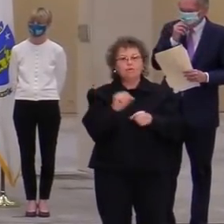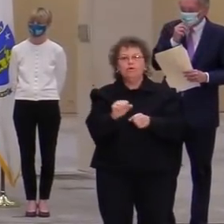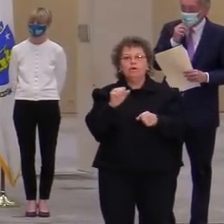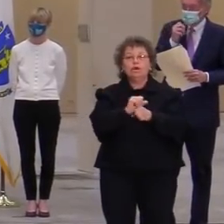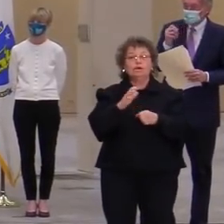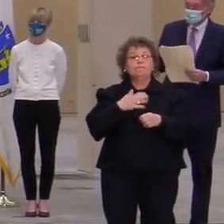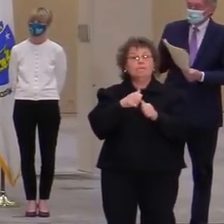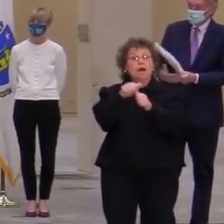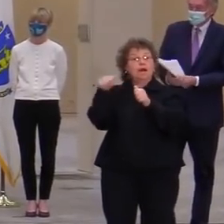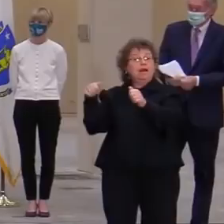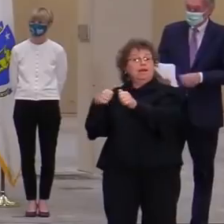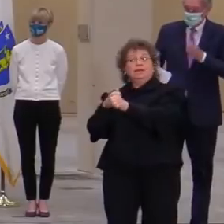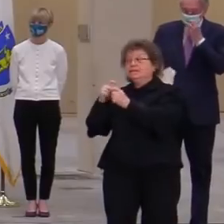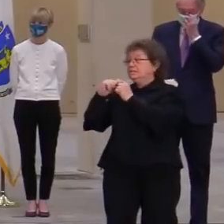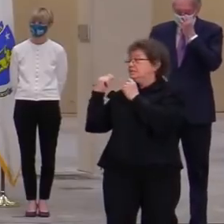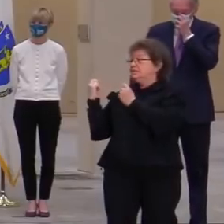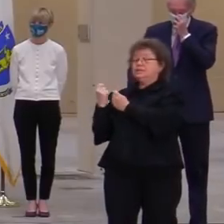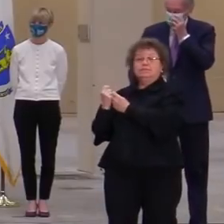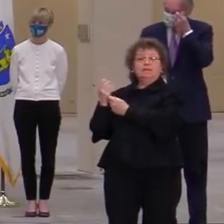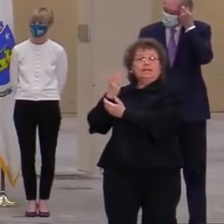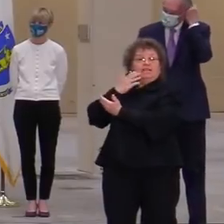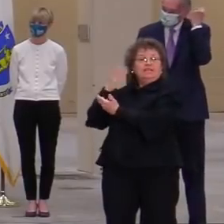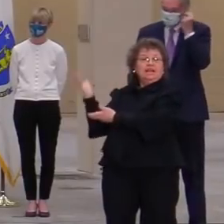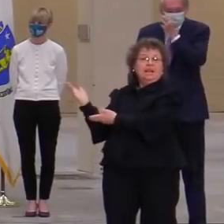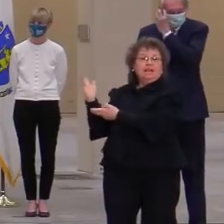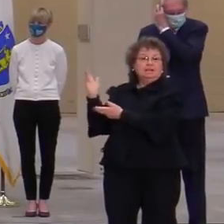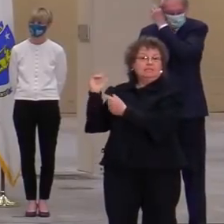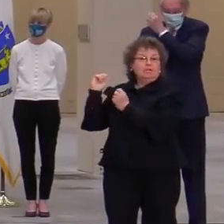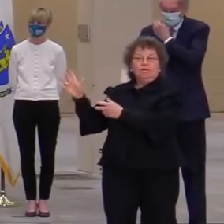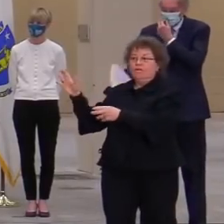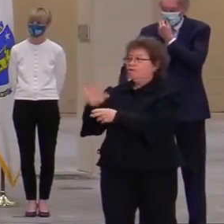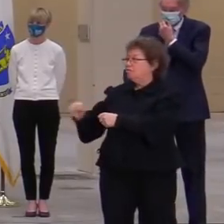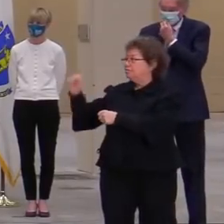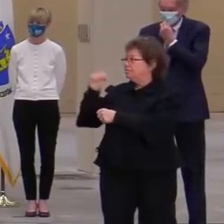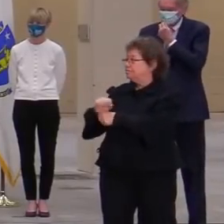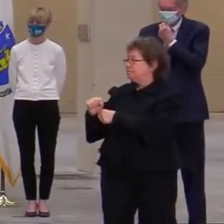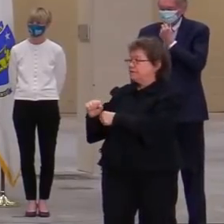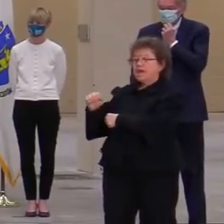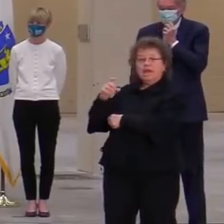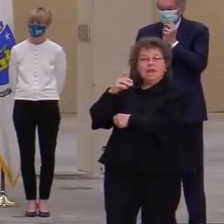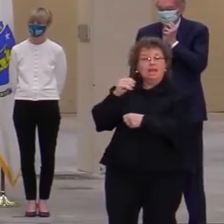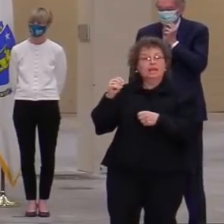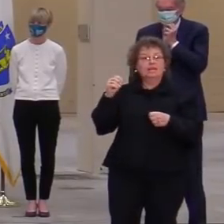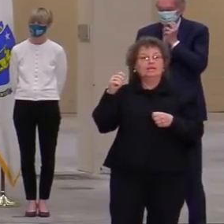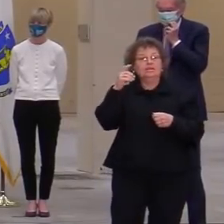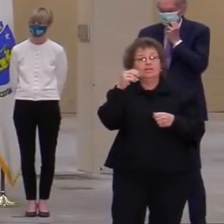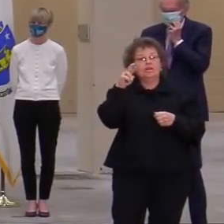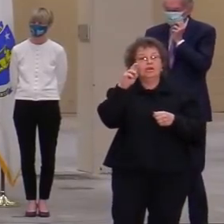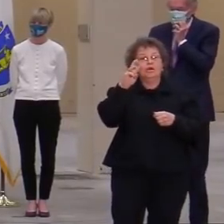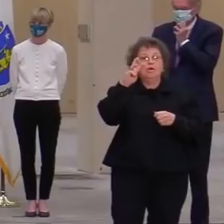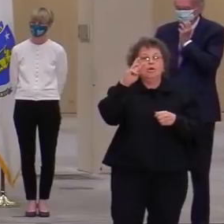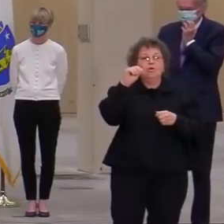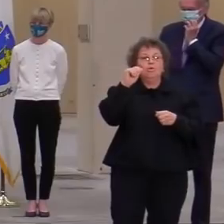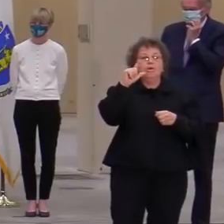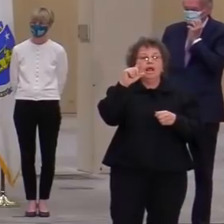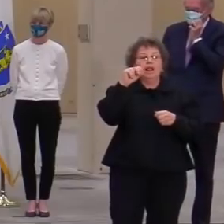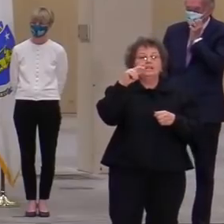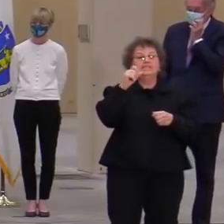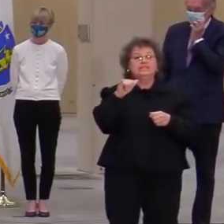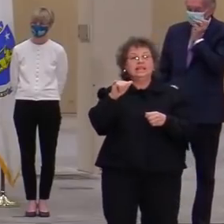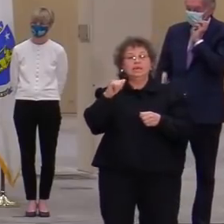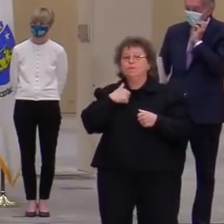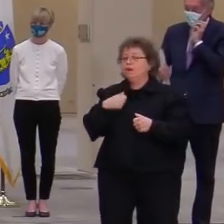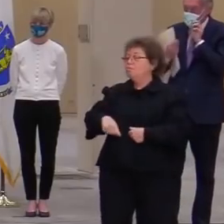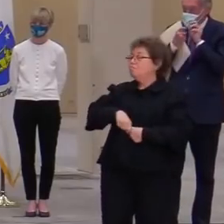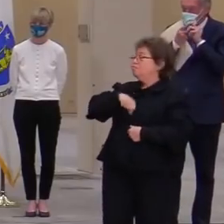team behind me, thanks for everything you have done. And Director Walensky, we are so proud